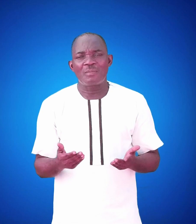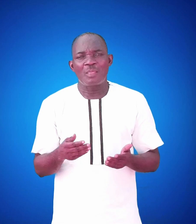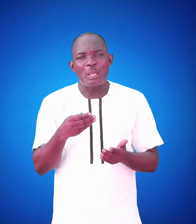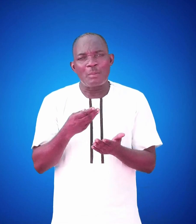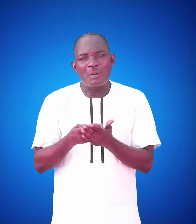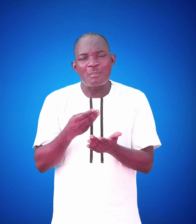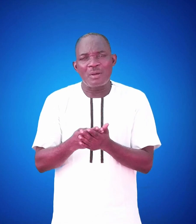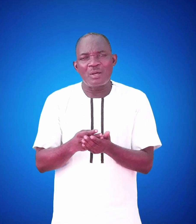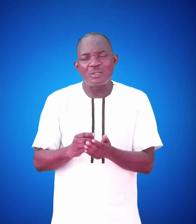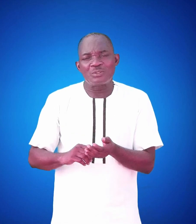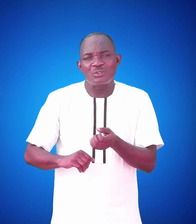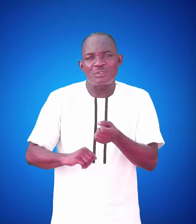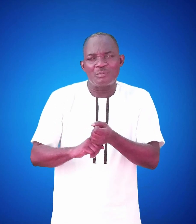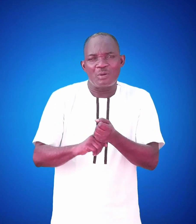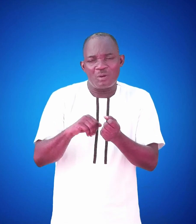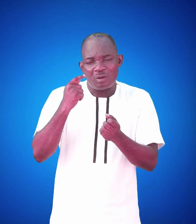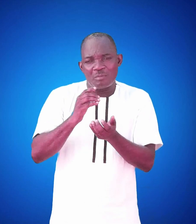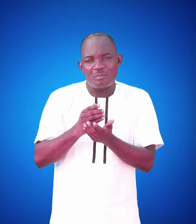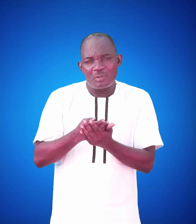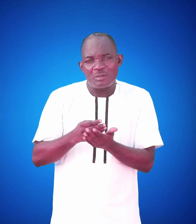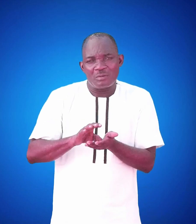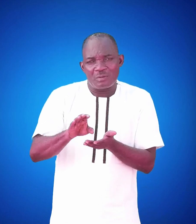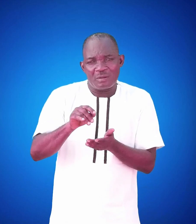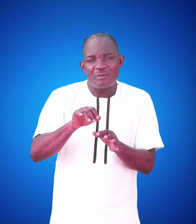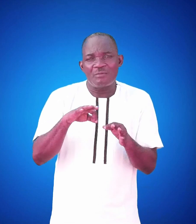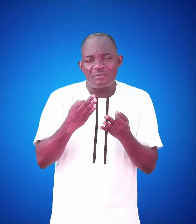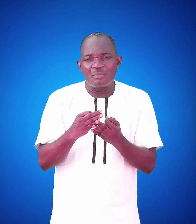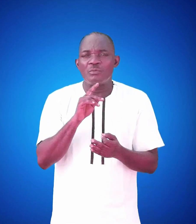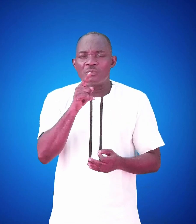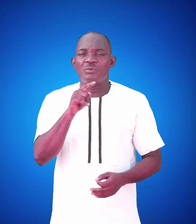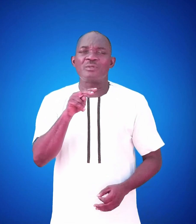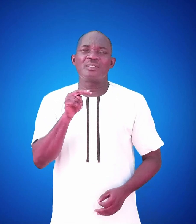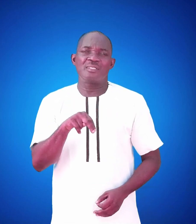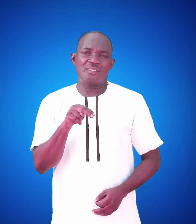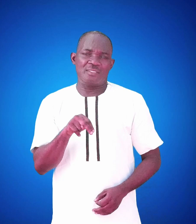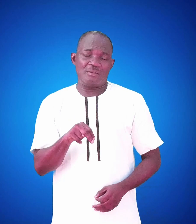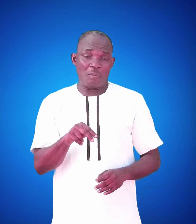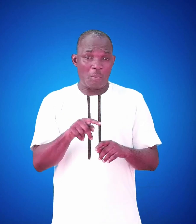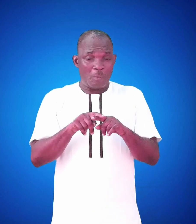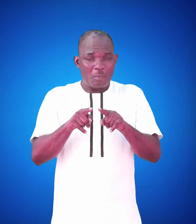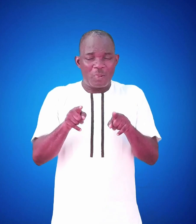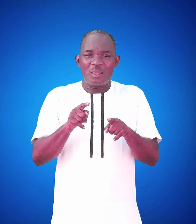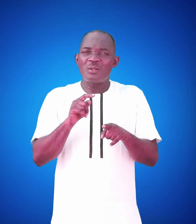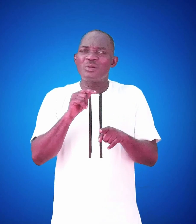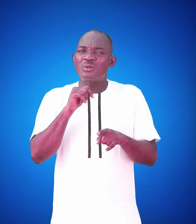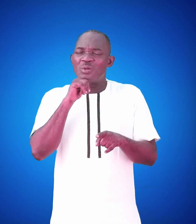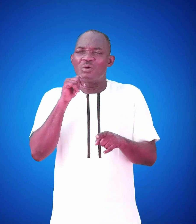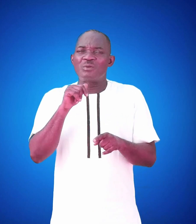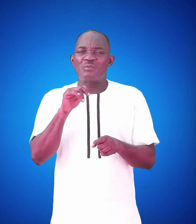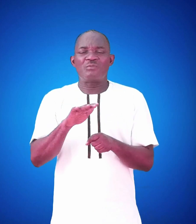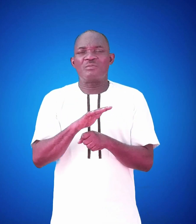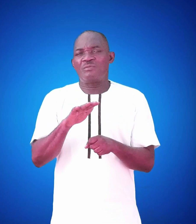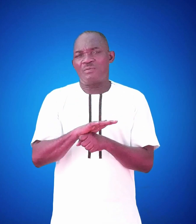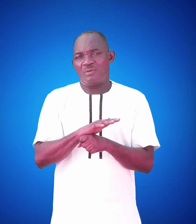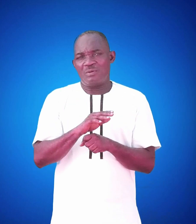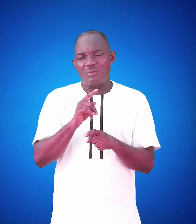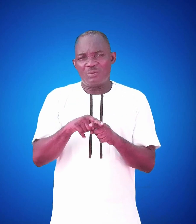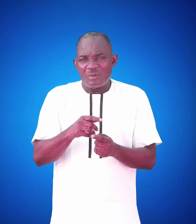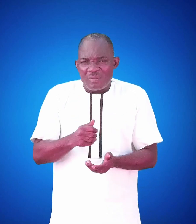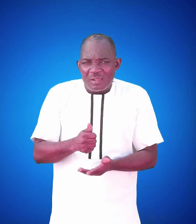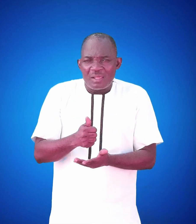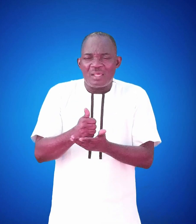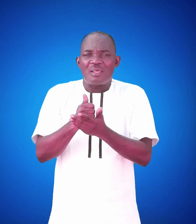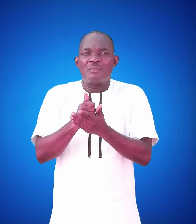cash grant to households is necessary but not sufficient to